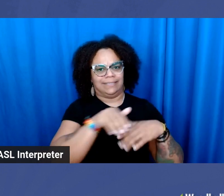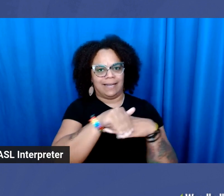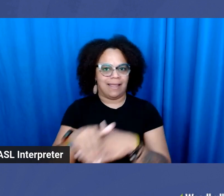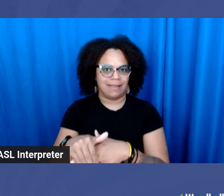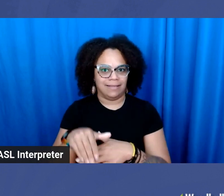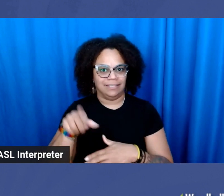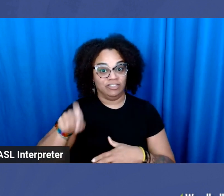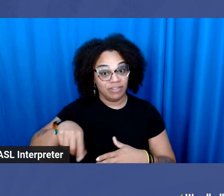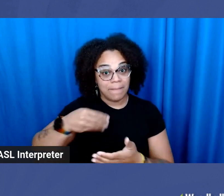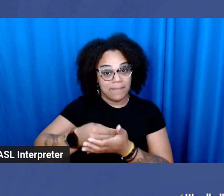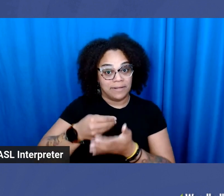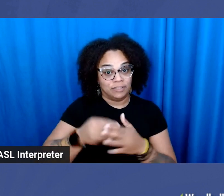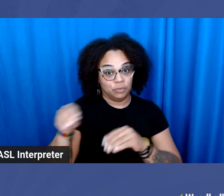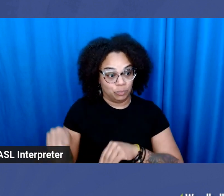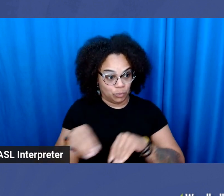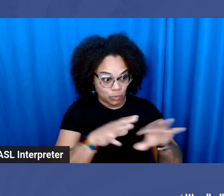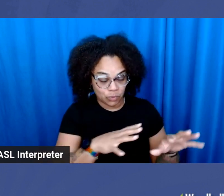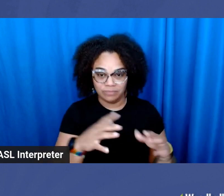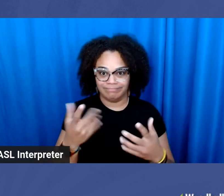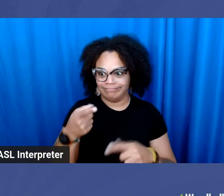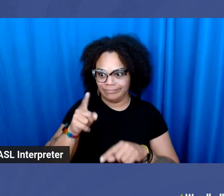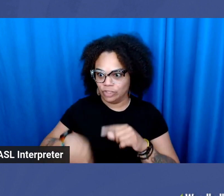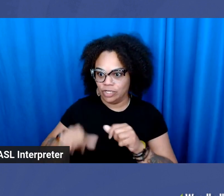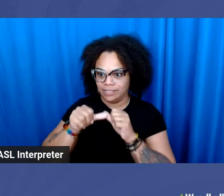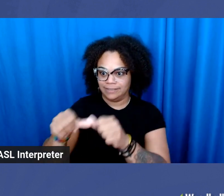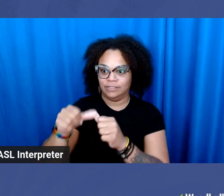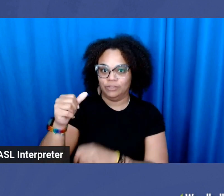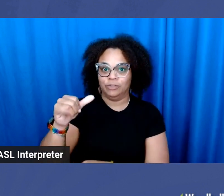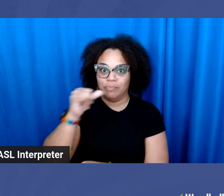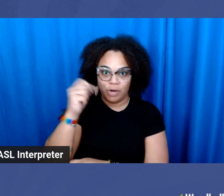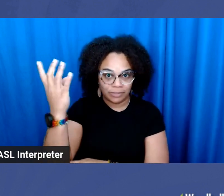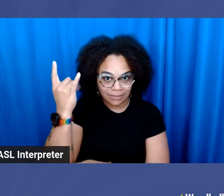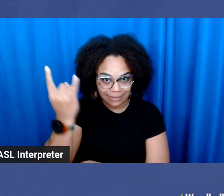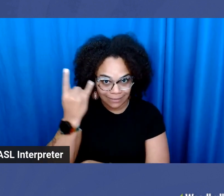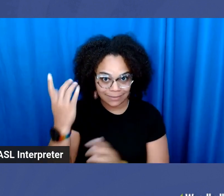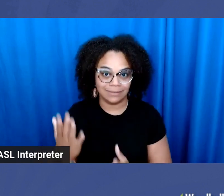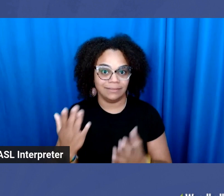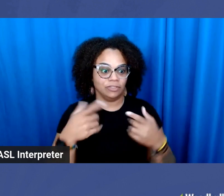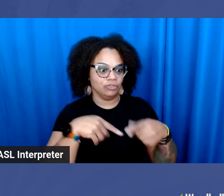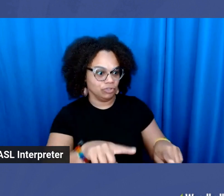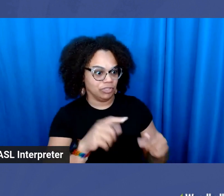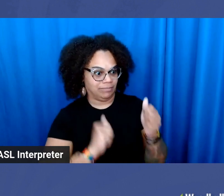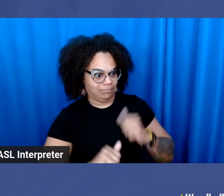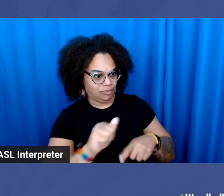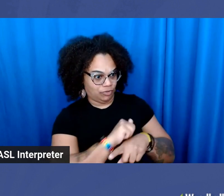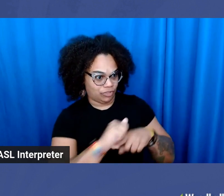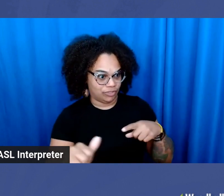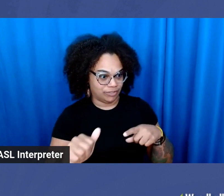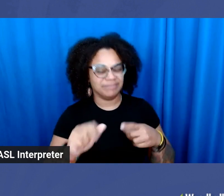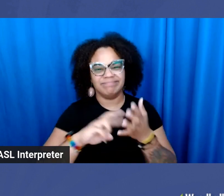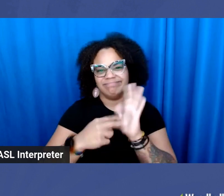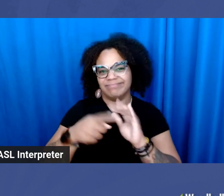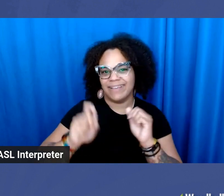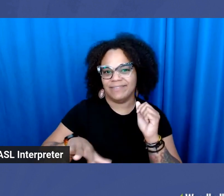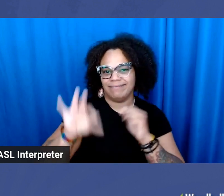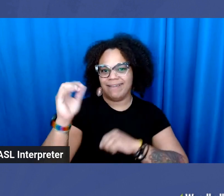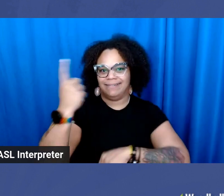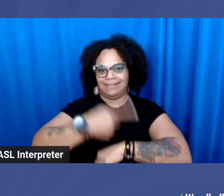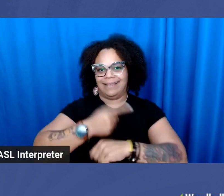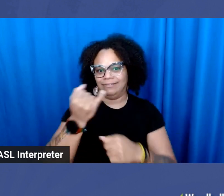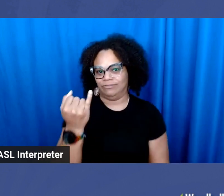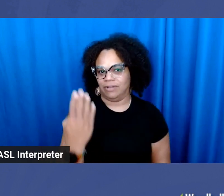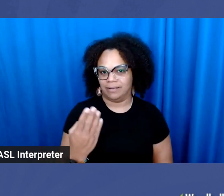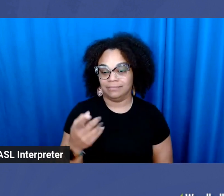she couldn't continue bartending while the play was in rehearsals, she needed to find a day job, She had just dated a guy